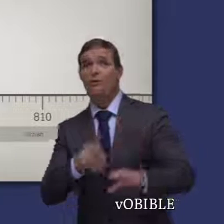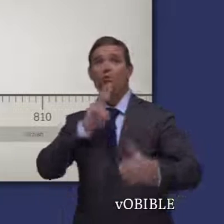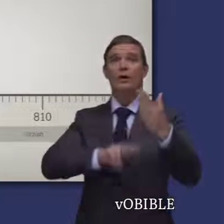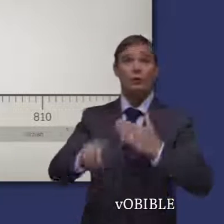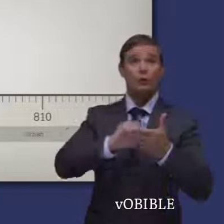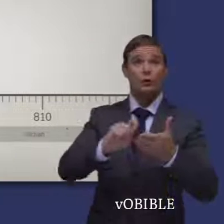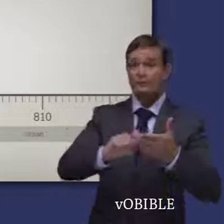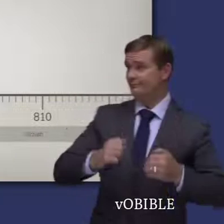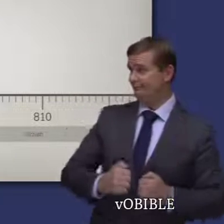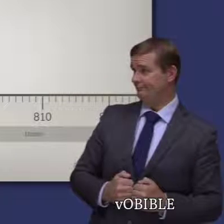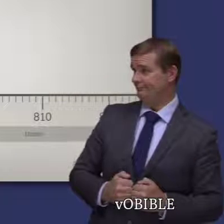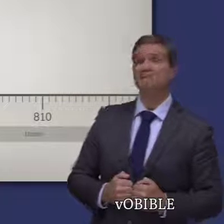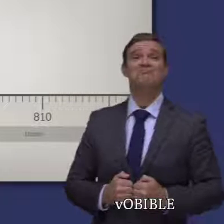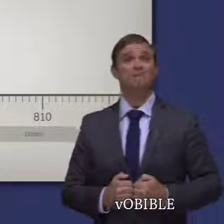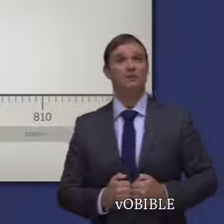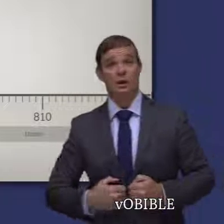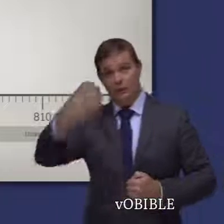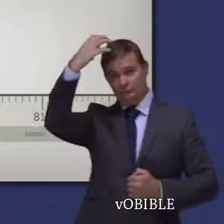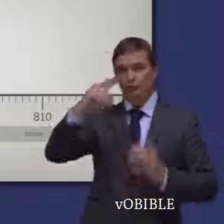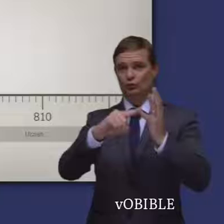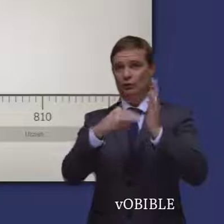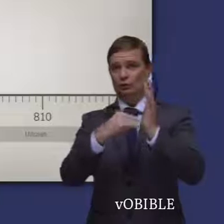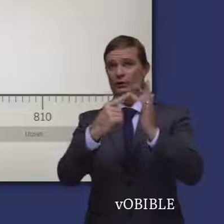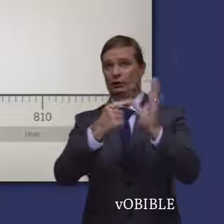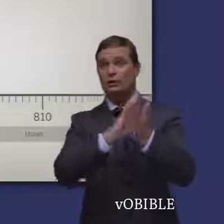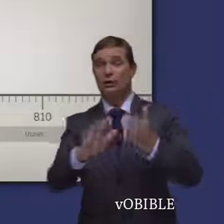about 820 BCE, in the days of King Uzziah.